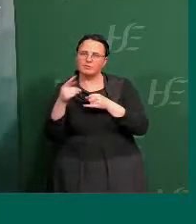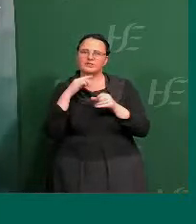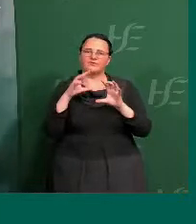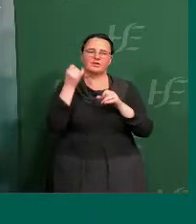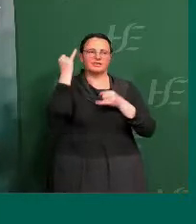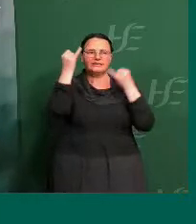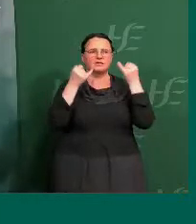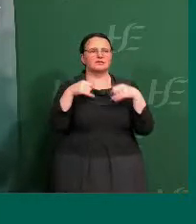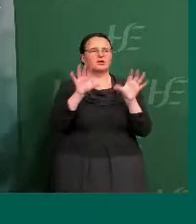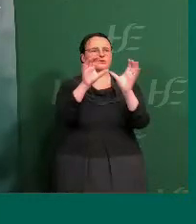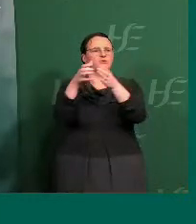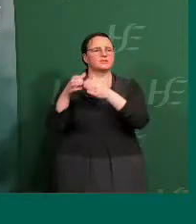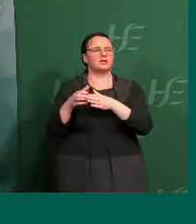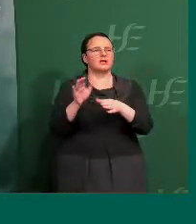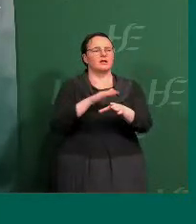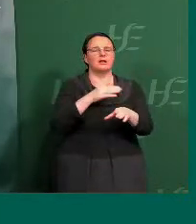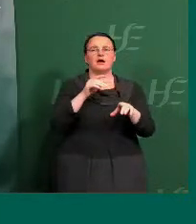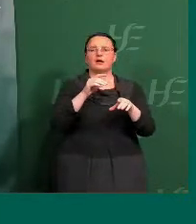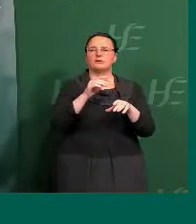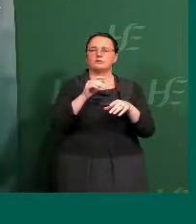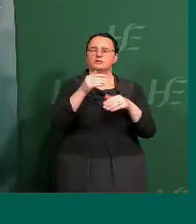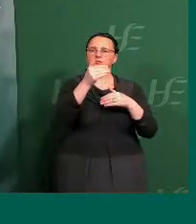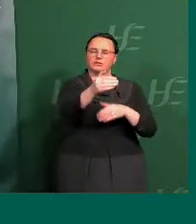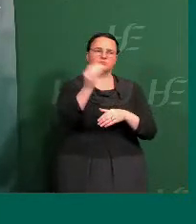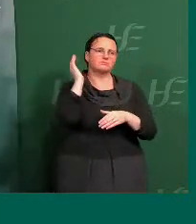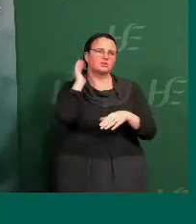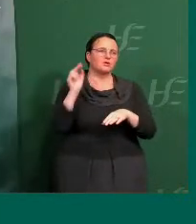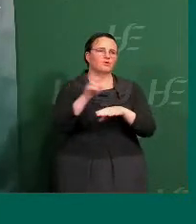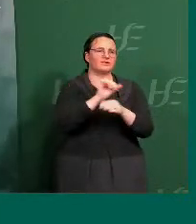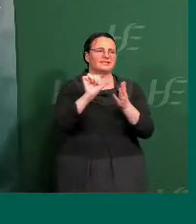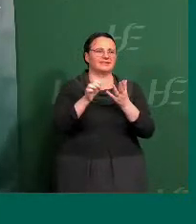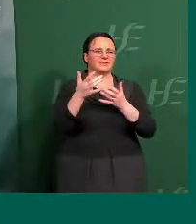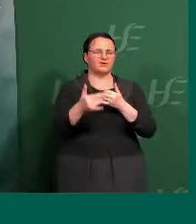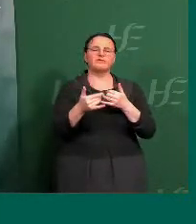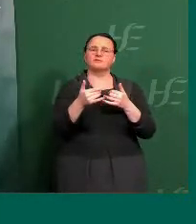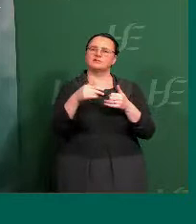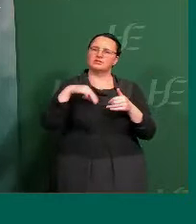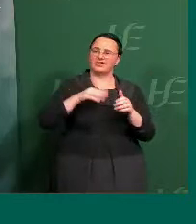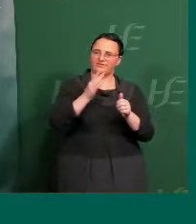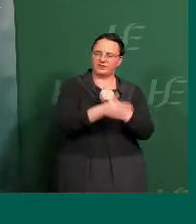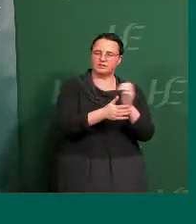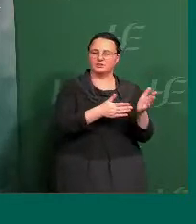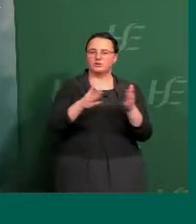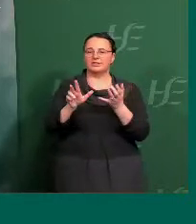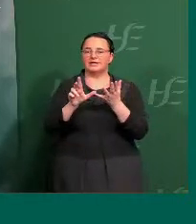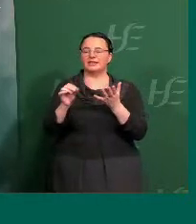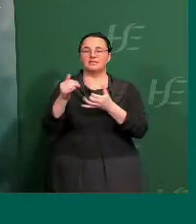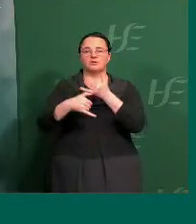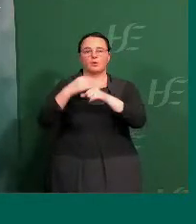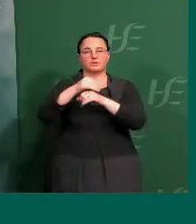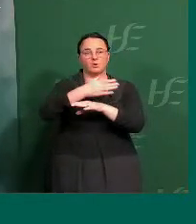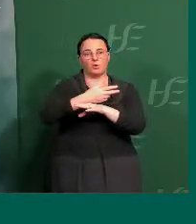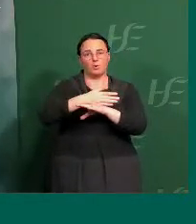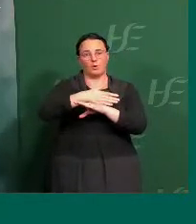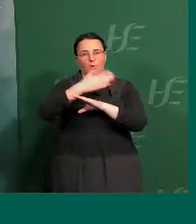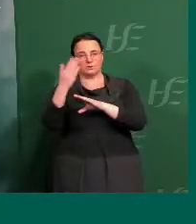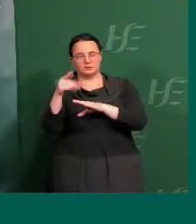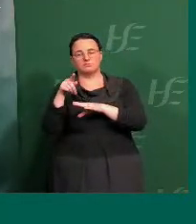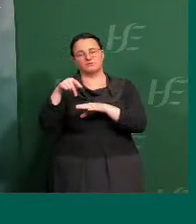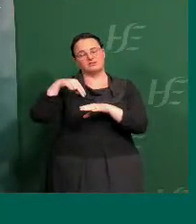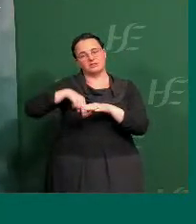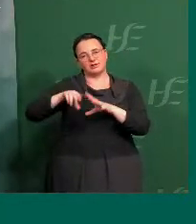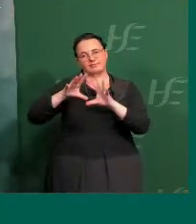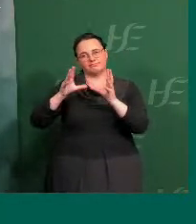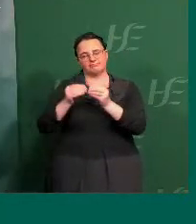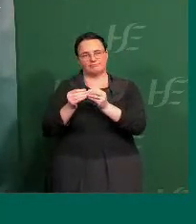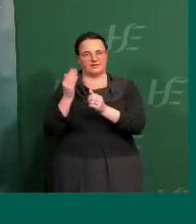different groups are, long-term residential care over 65 substantially completed. Those over 80s substantially completed. There will be some